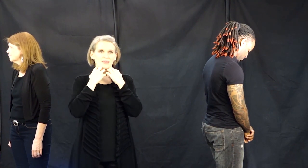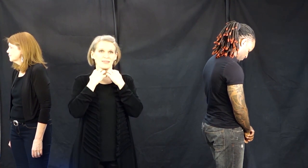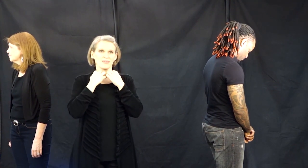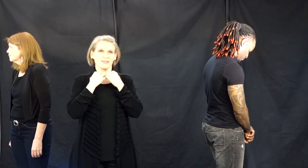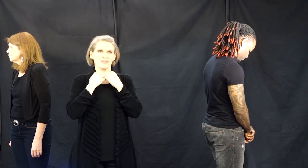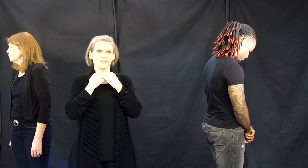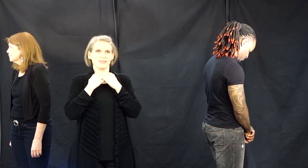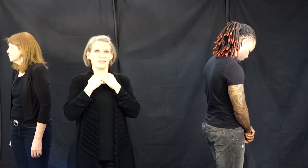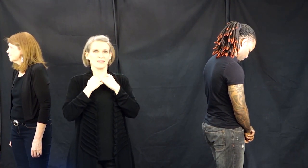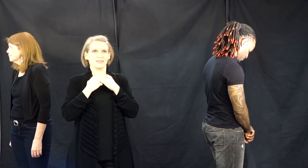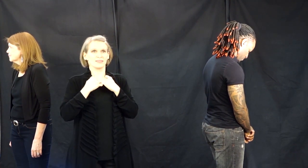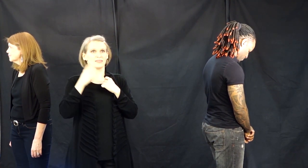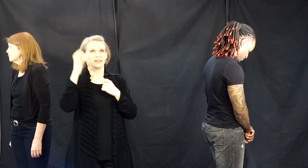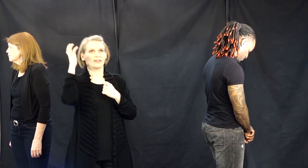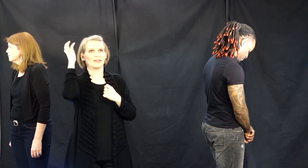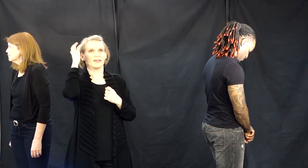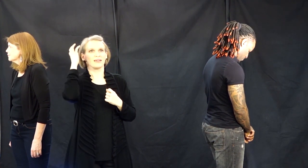dearest Angelica.